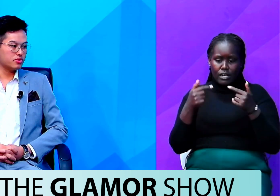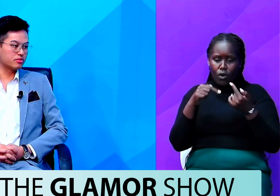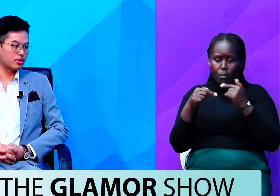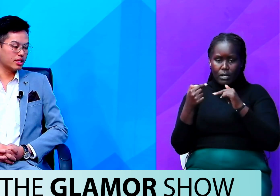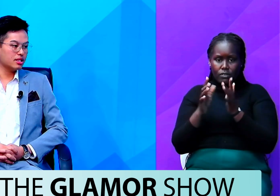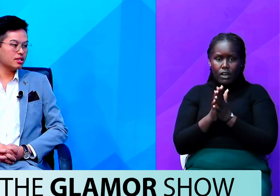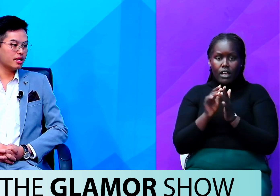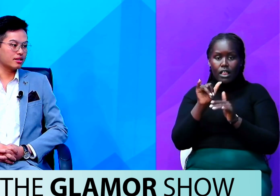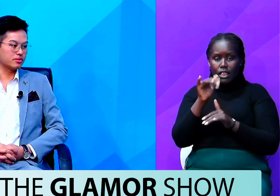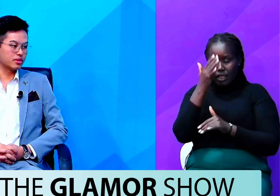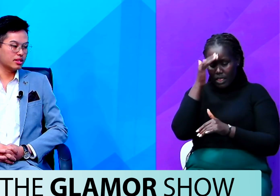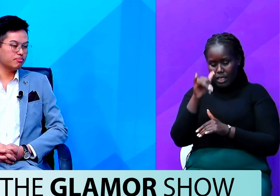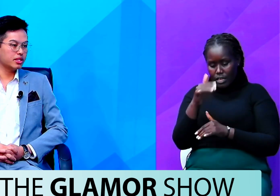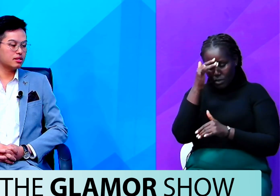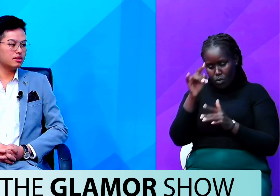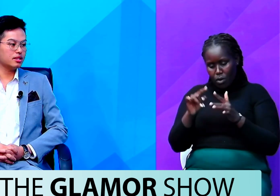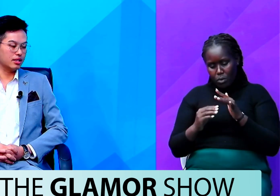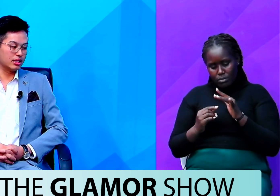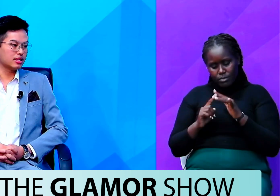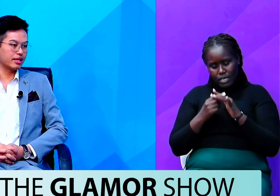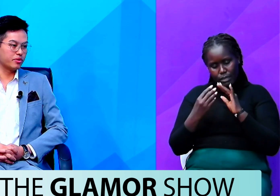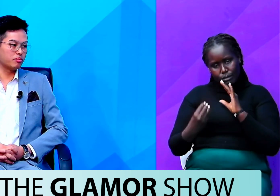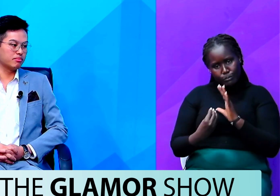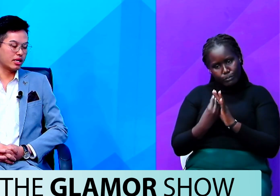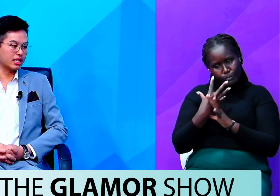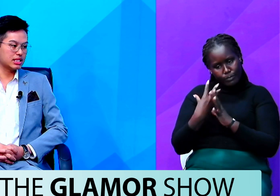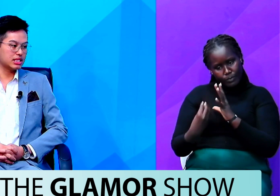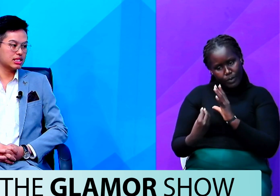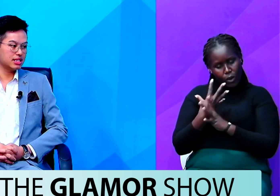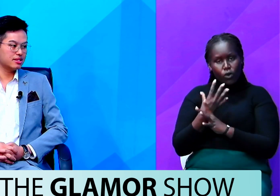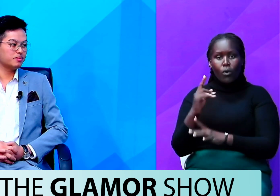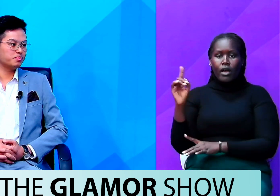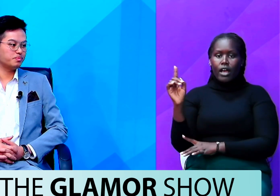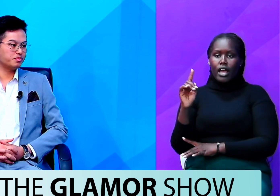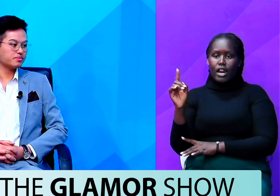start to growing and growing bigger in Nairobi market.